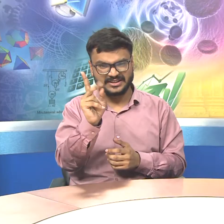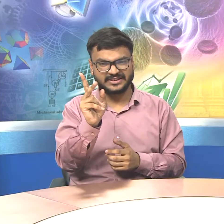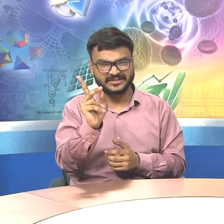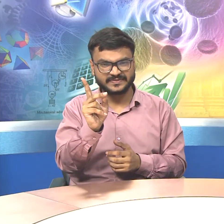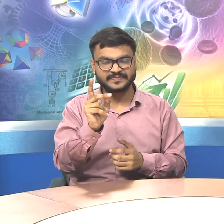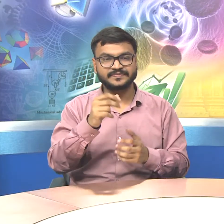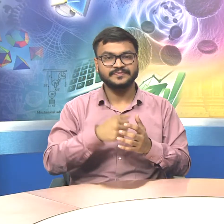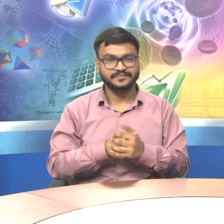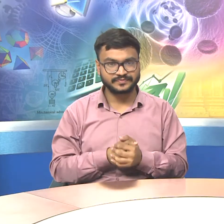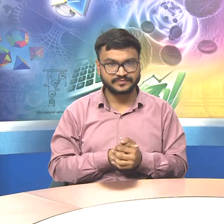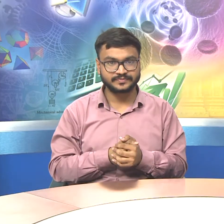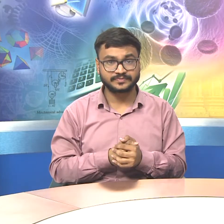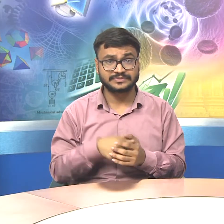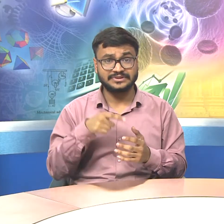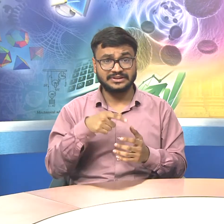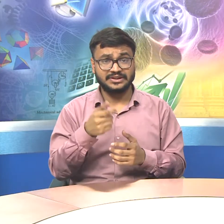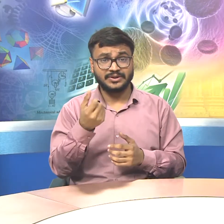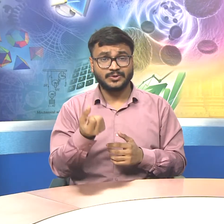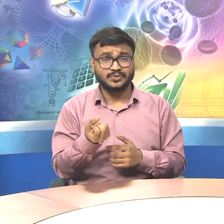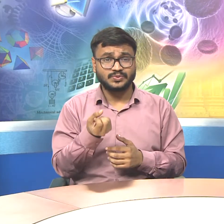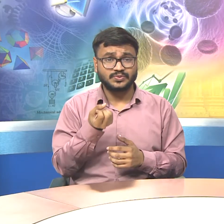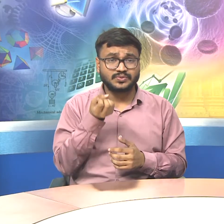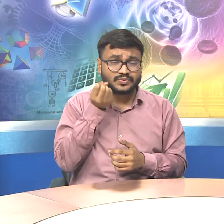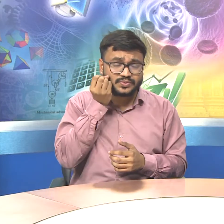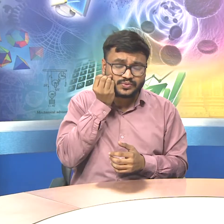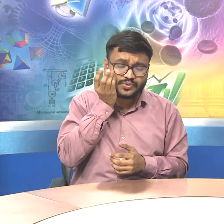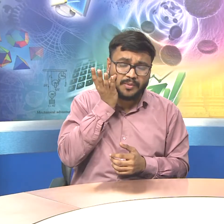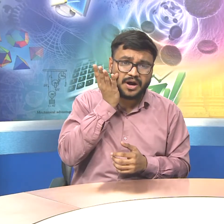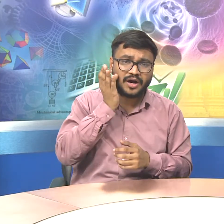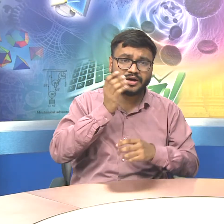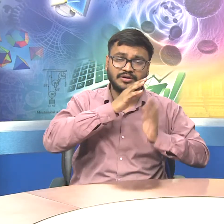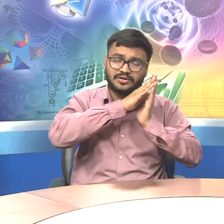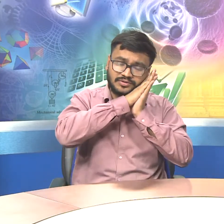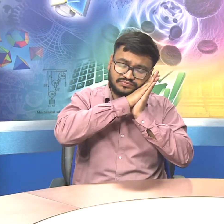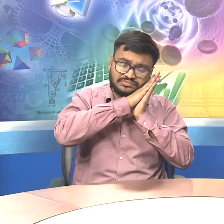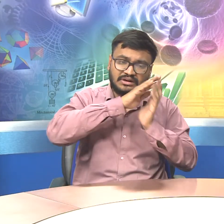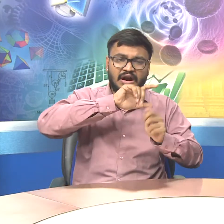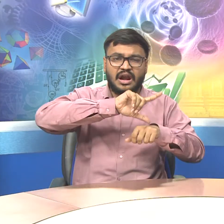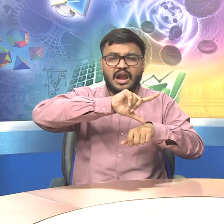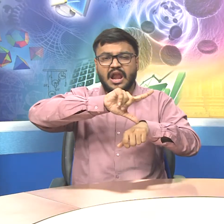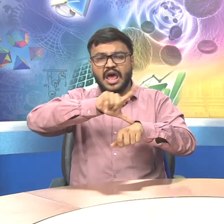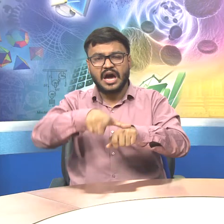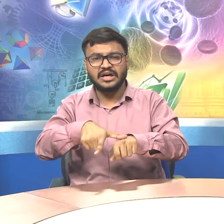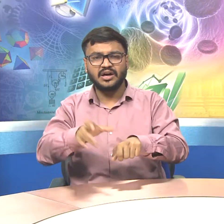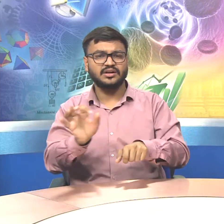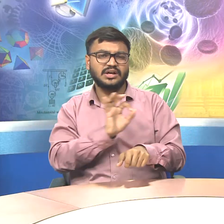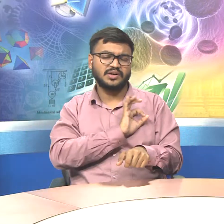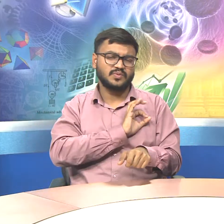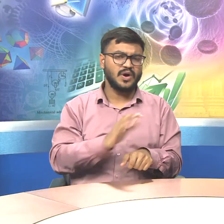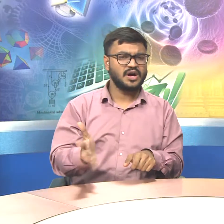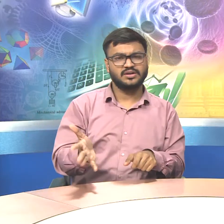As we can see, the second example was, I don't like sleeping till late in the morning.